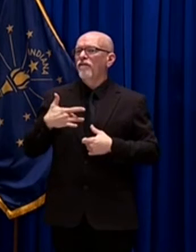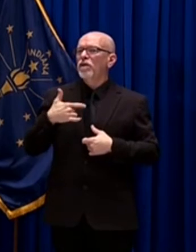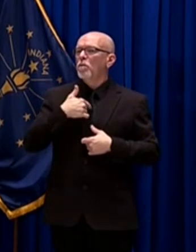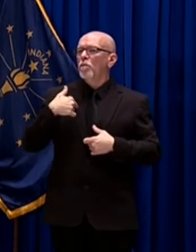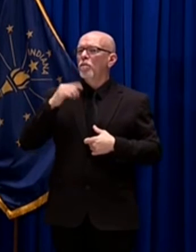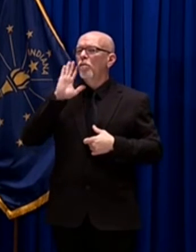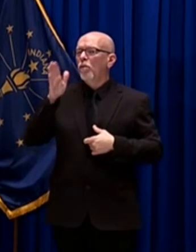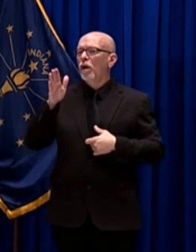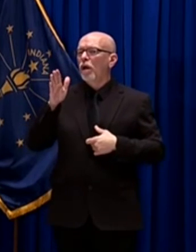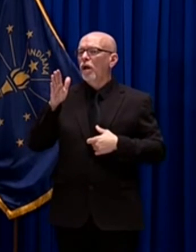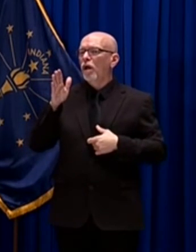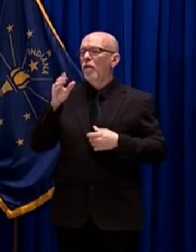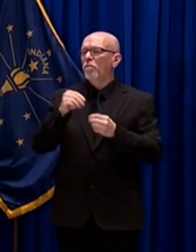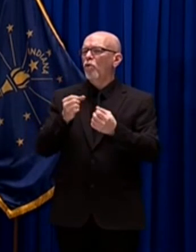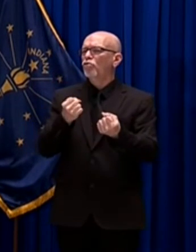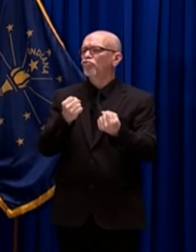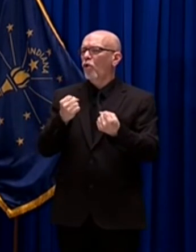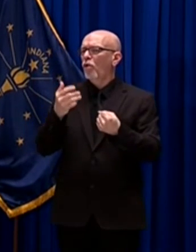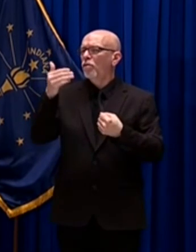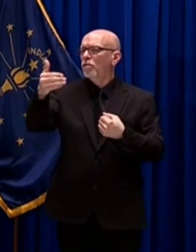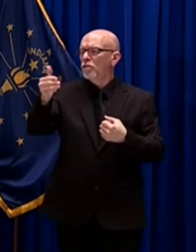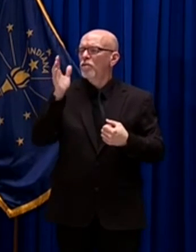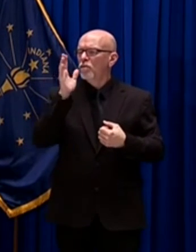out on the other side in a much stronger position, but